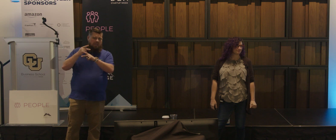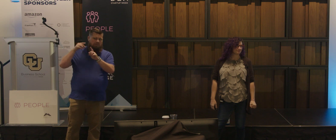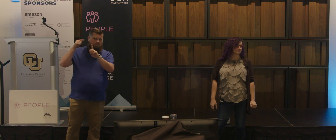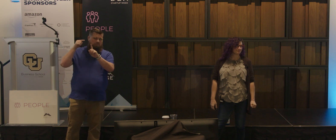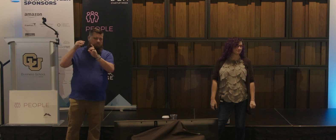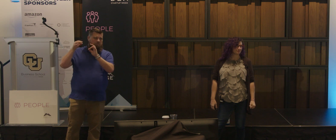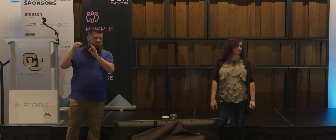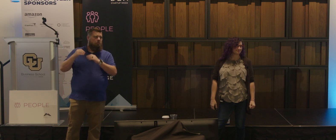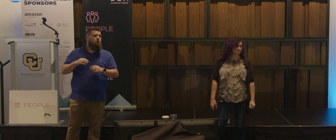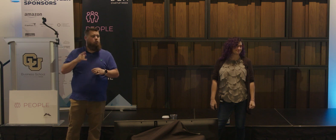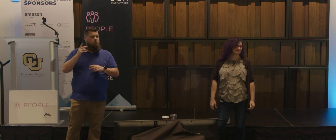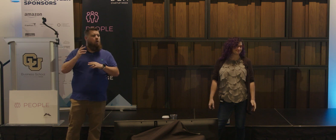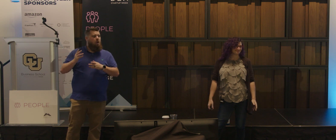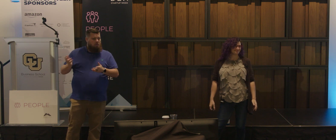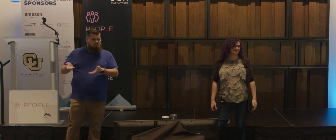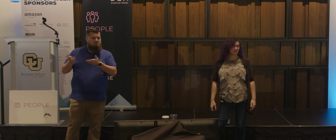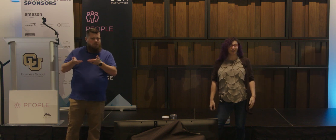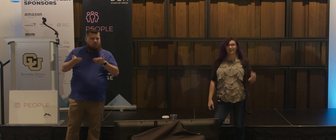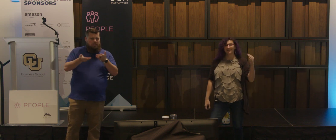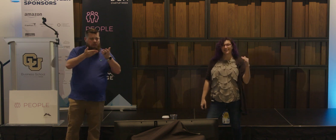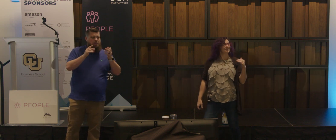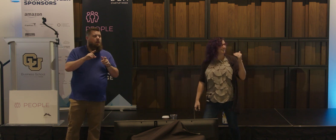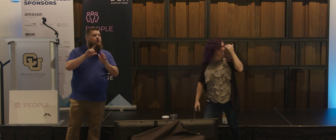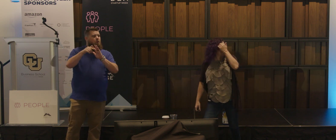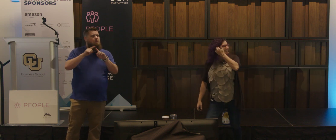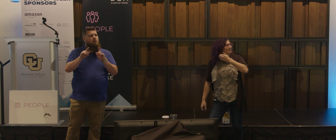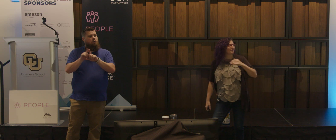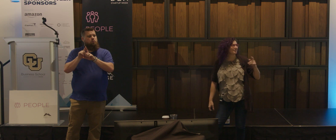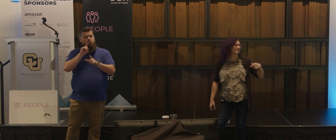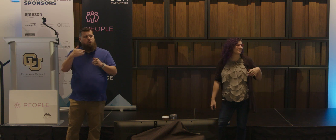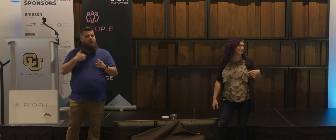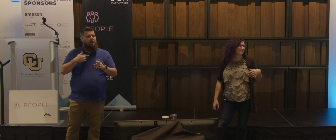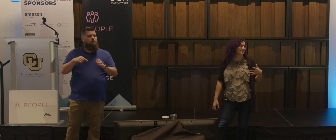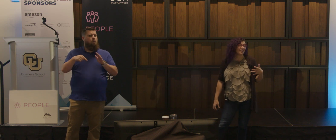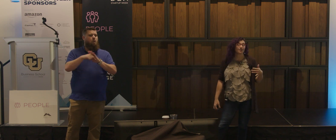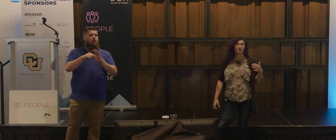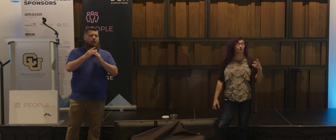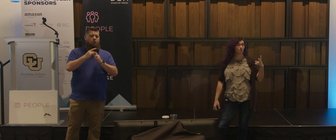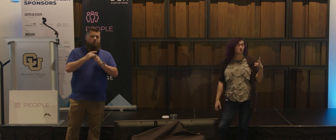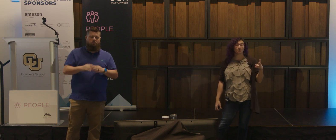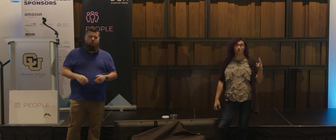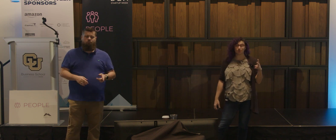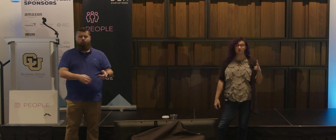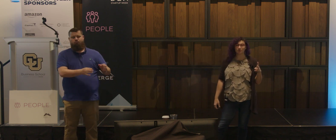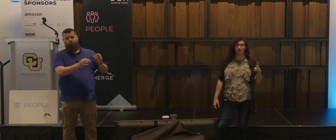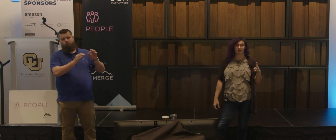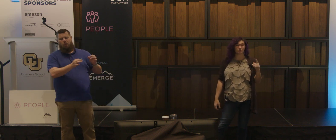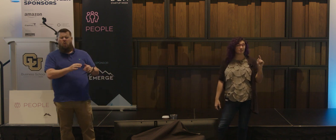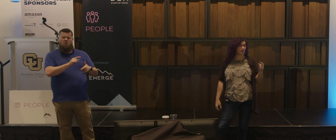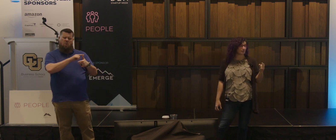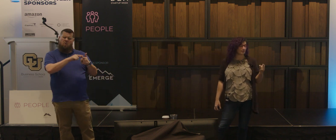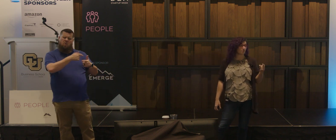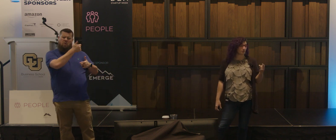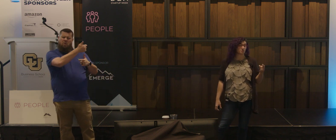you're like building people up later on, but also making sure you have quality. Yeah, so those are 2 super great